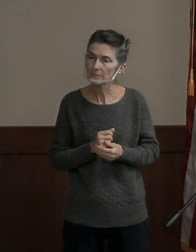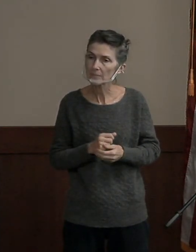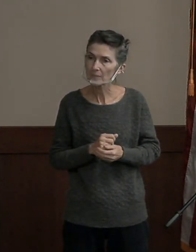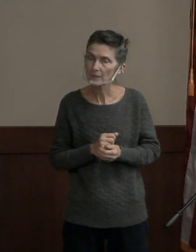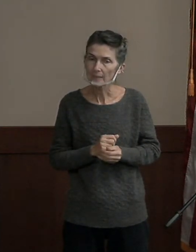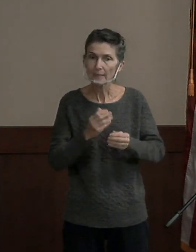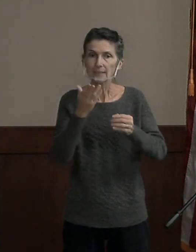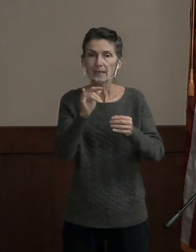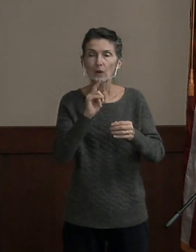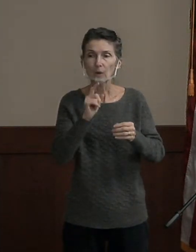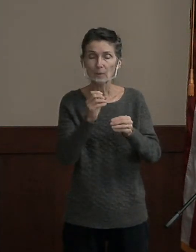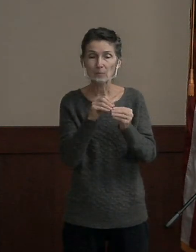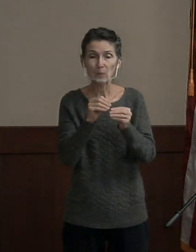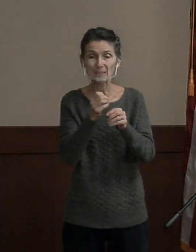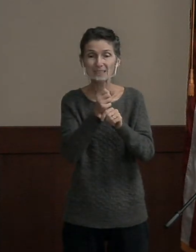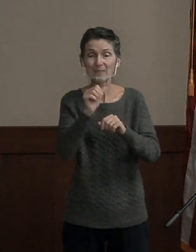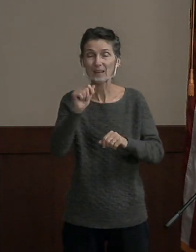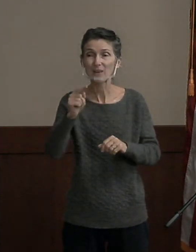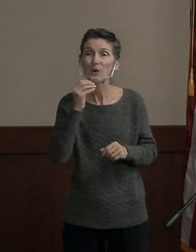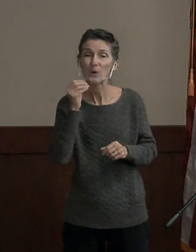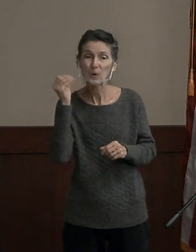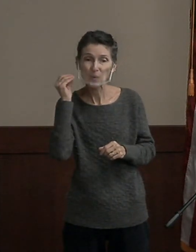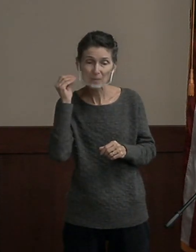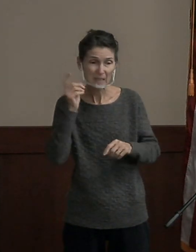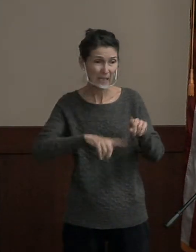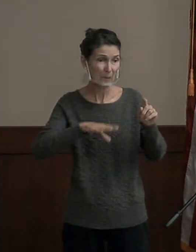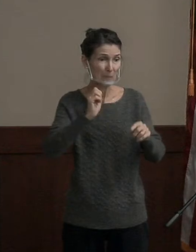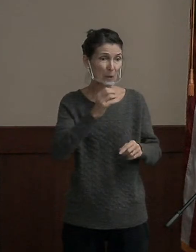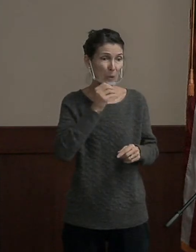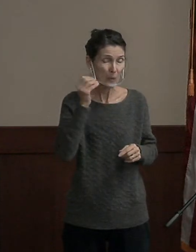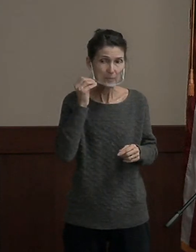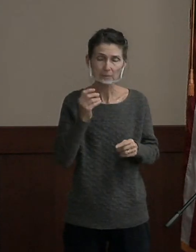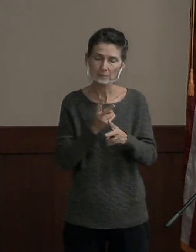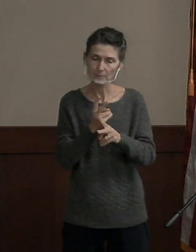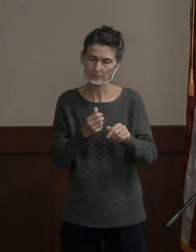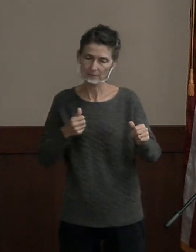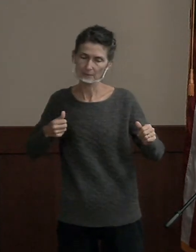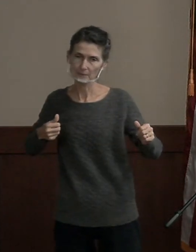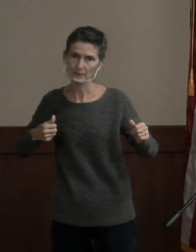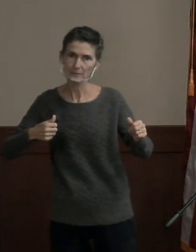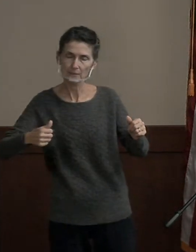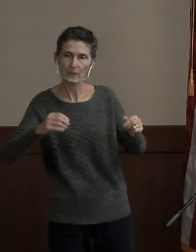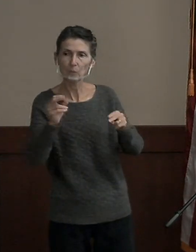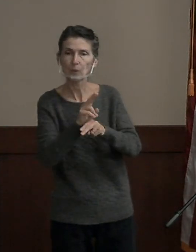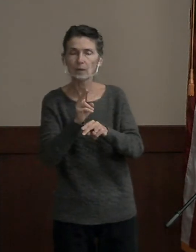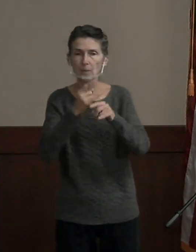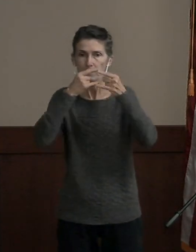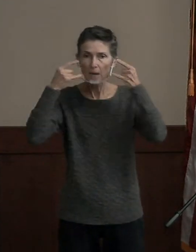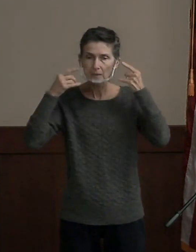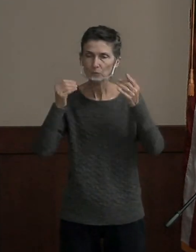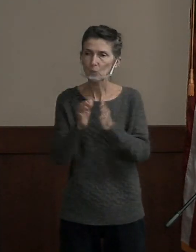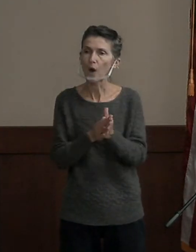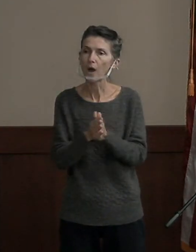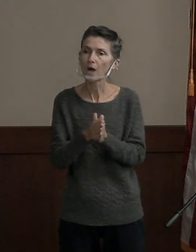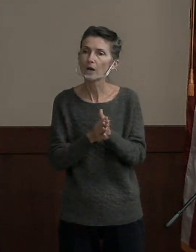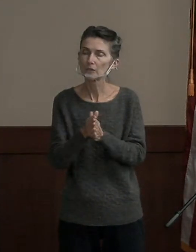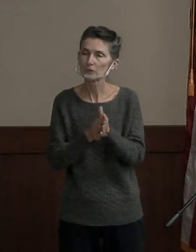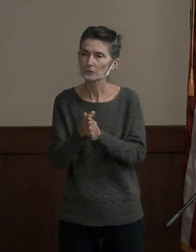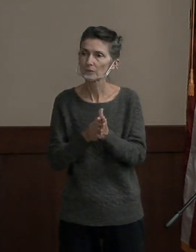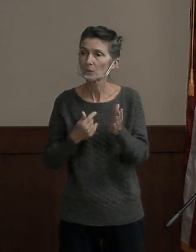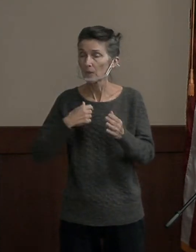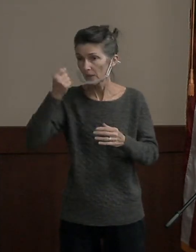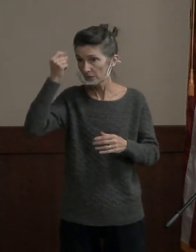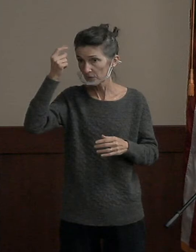They are safest at home. When they can't be home, they should maintain their distance and wear a mask and wash their hands.